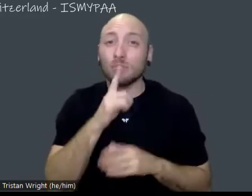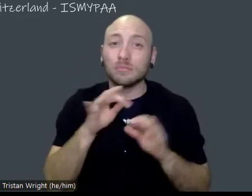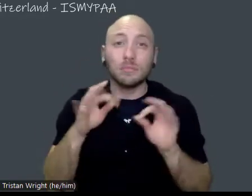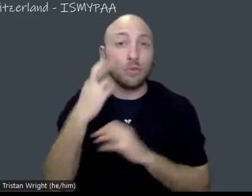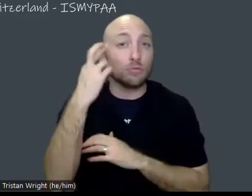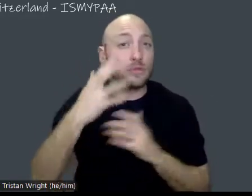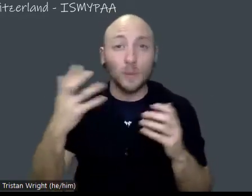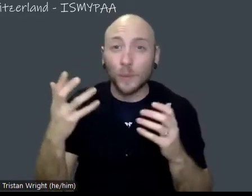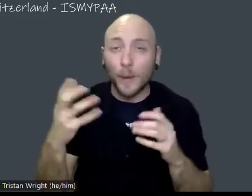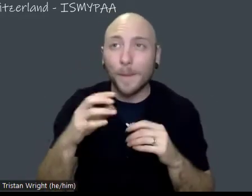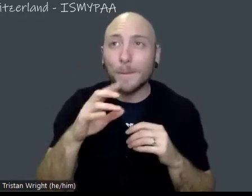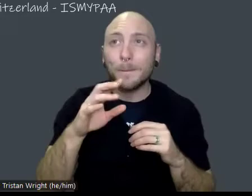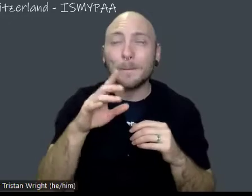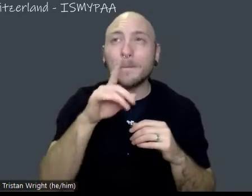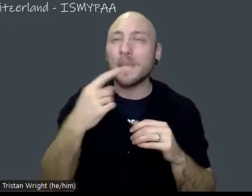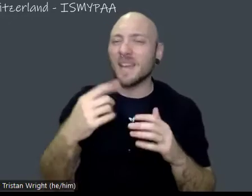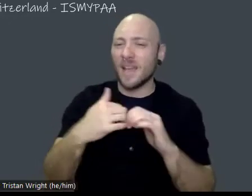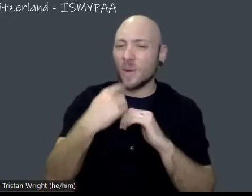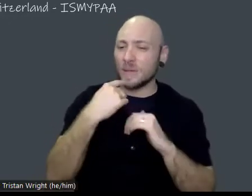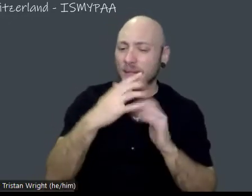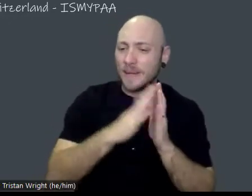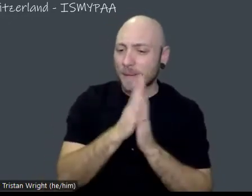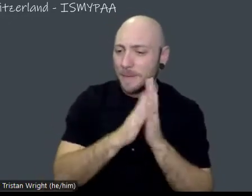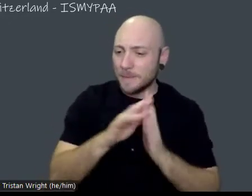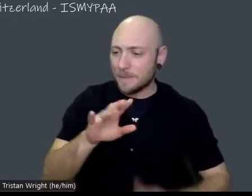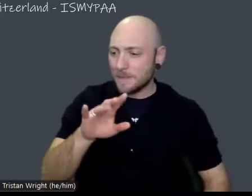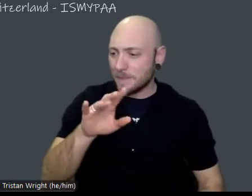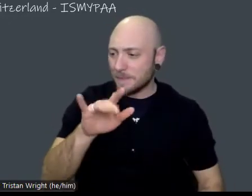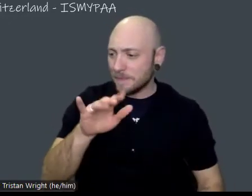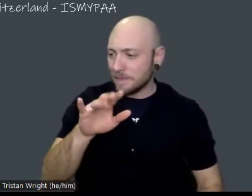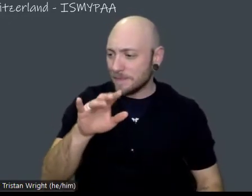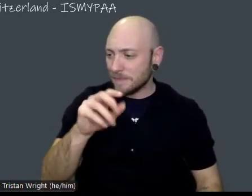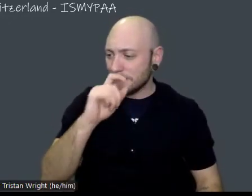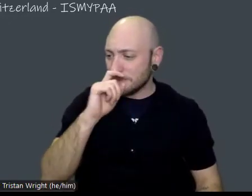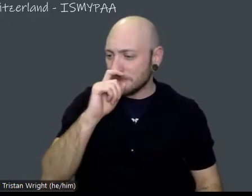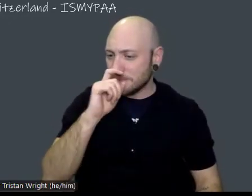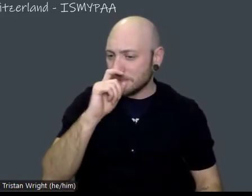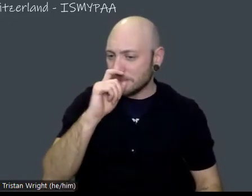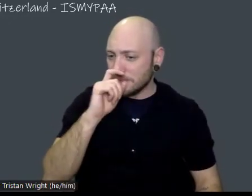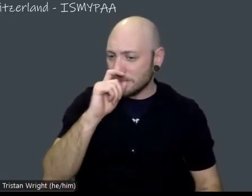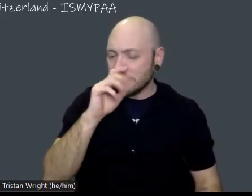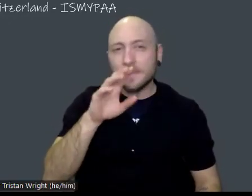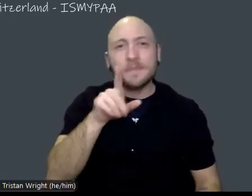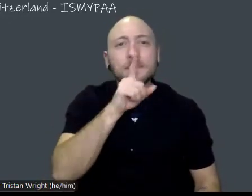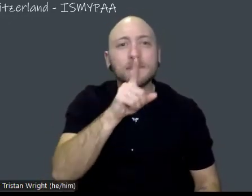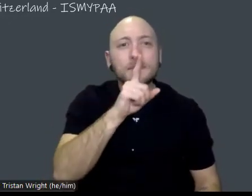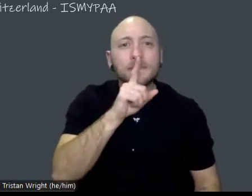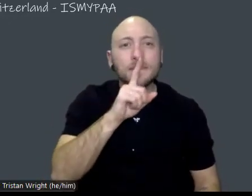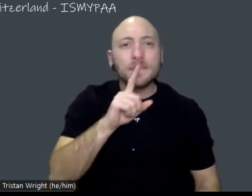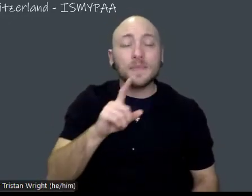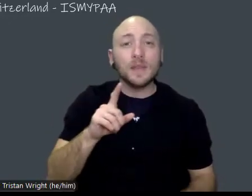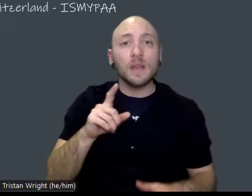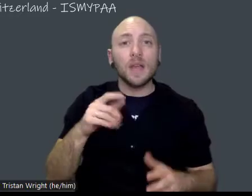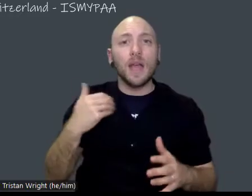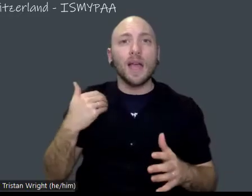really, how can I say, I didn't see really any more solution.